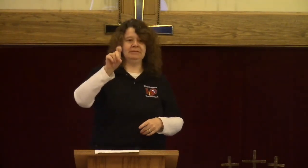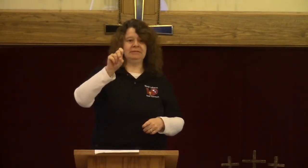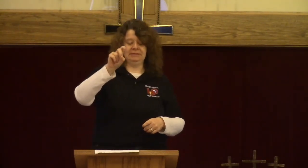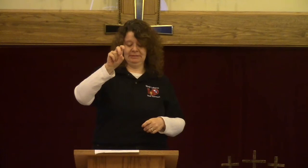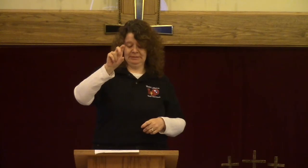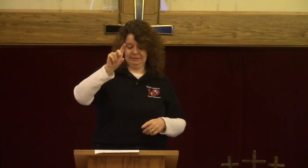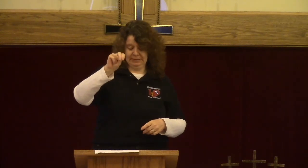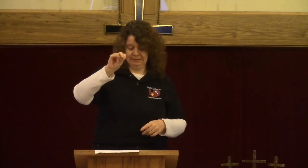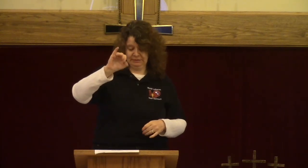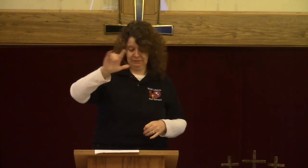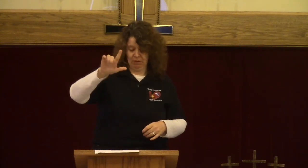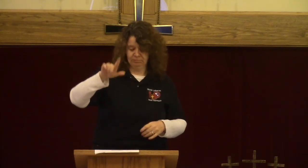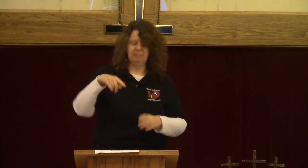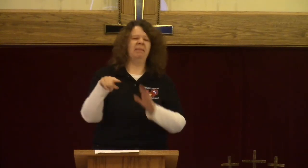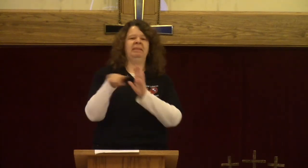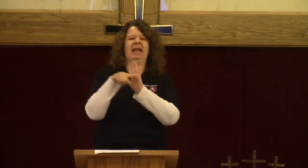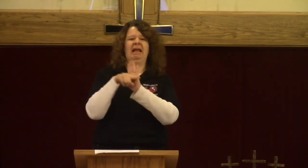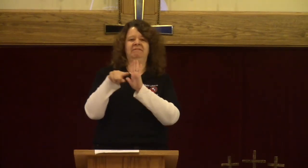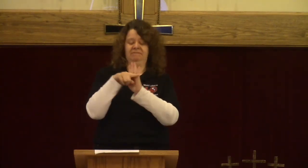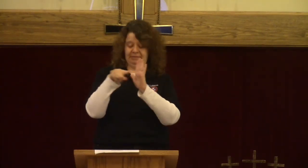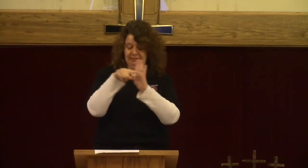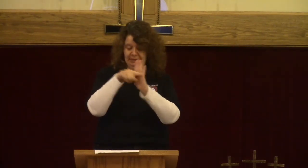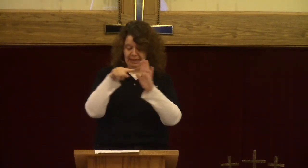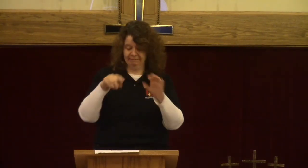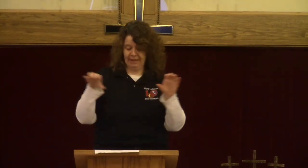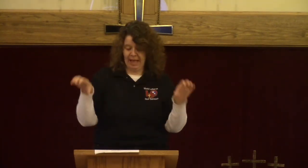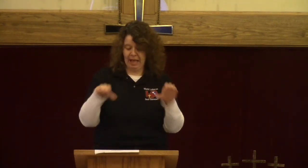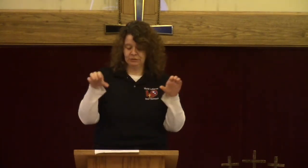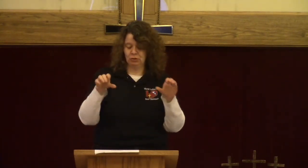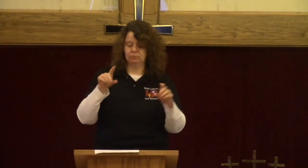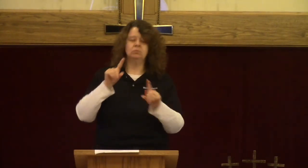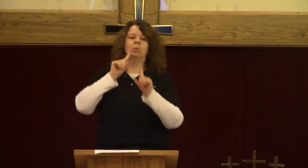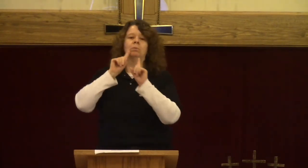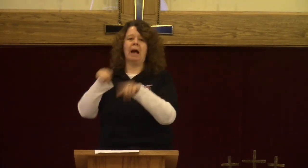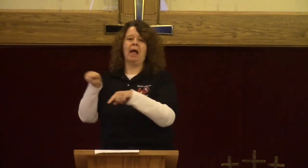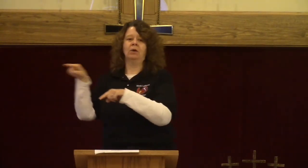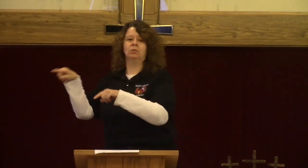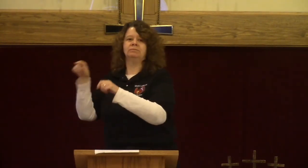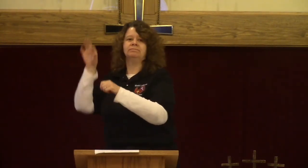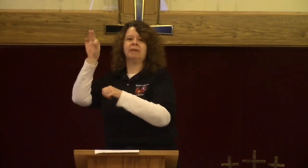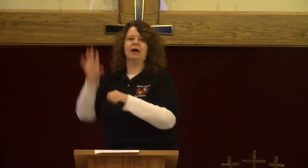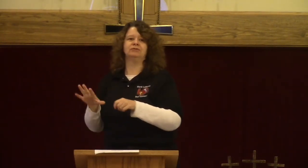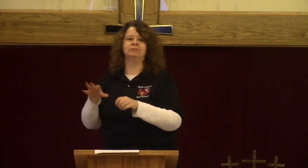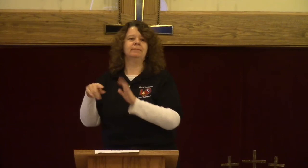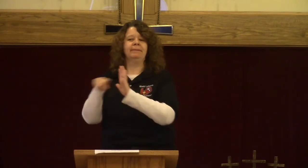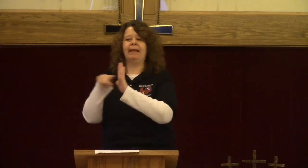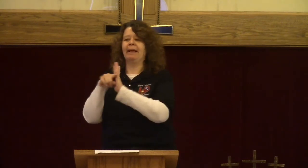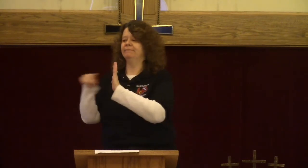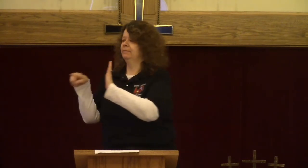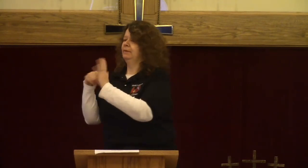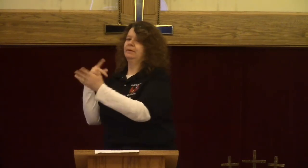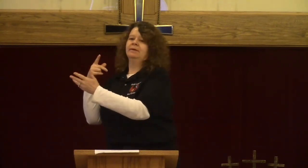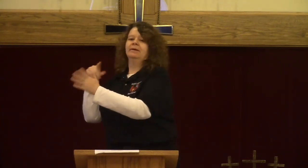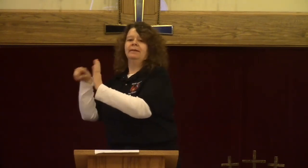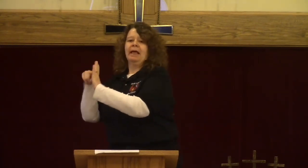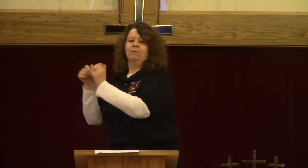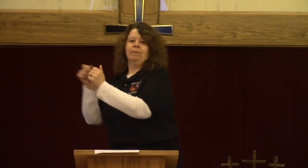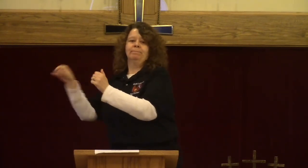know, also there's who they act in denial. They have negative actions, negatively apply